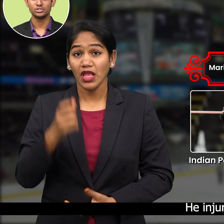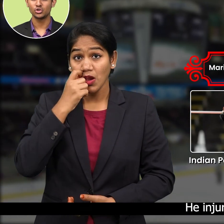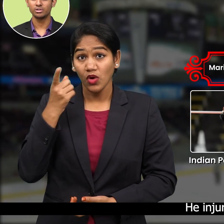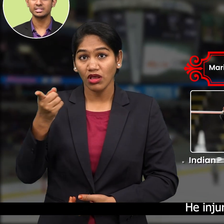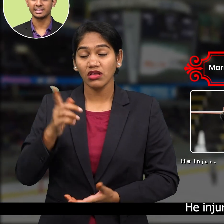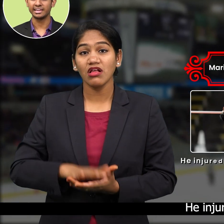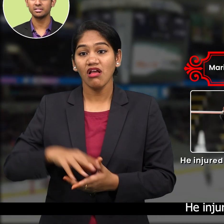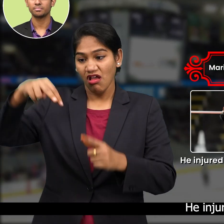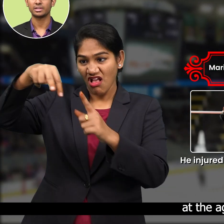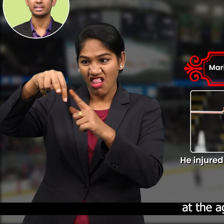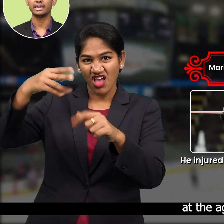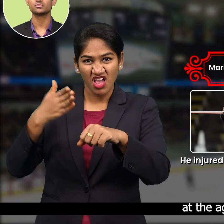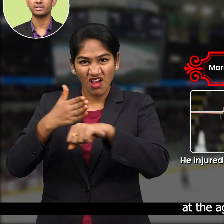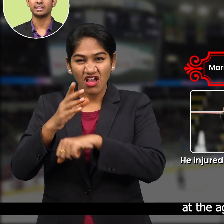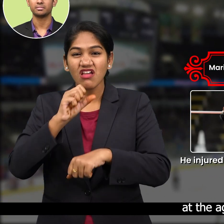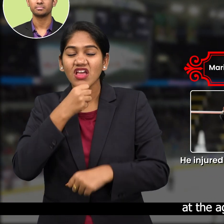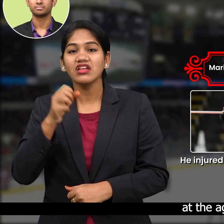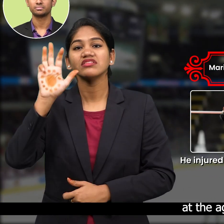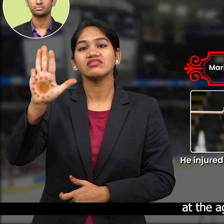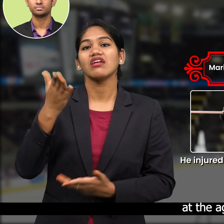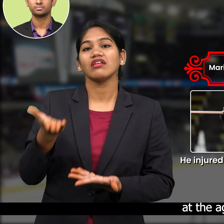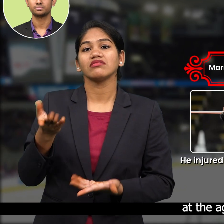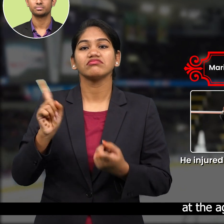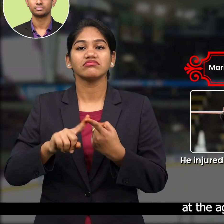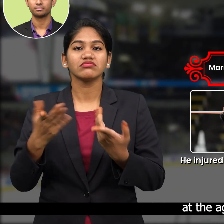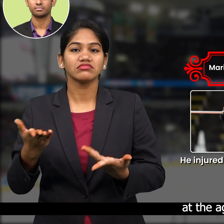He injured his leg at the age of 9.